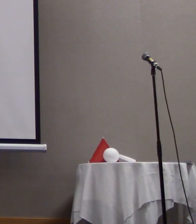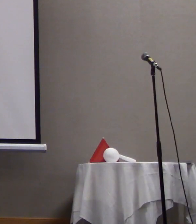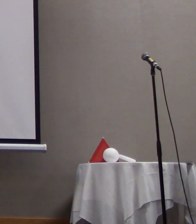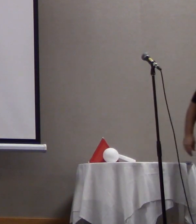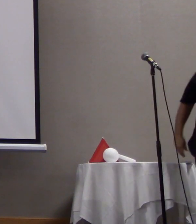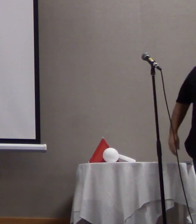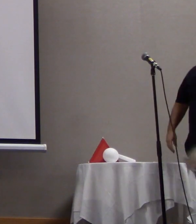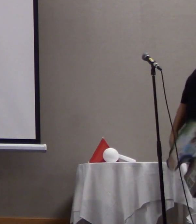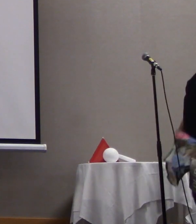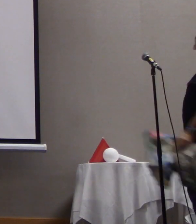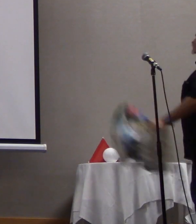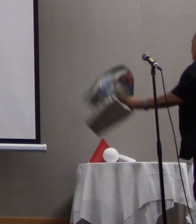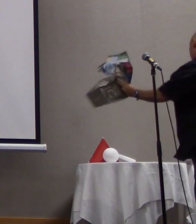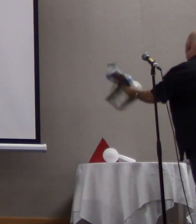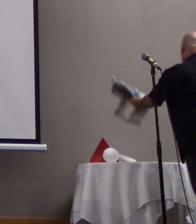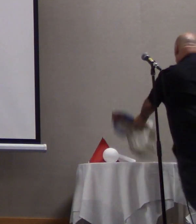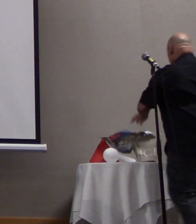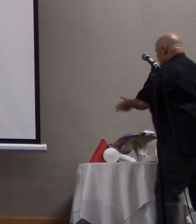Goodbye.